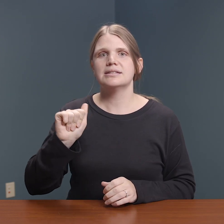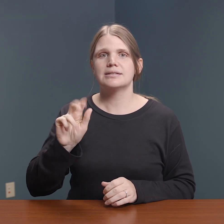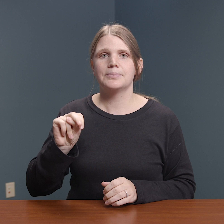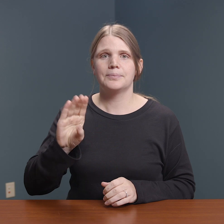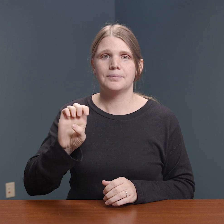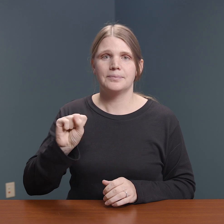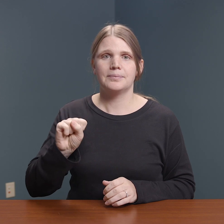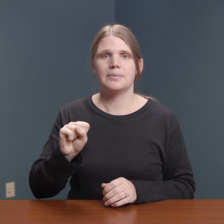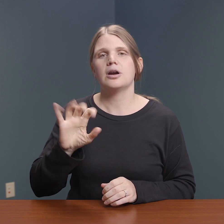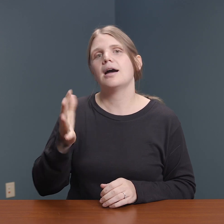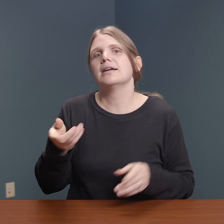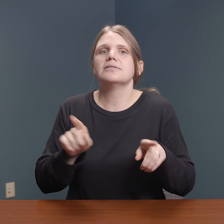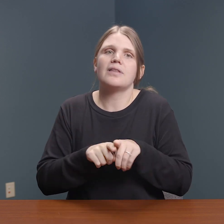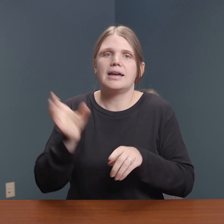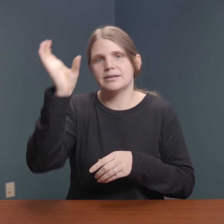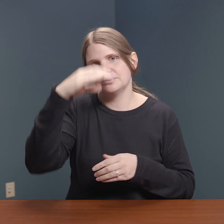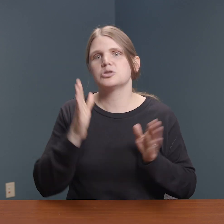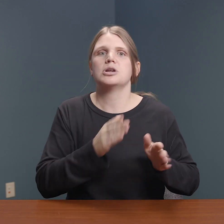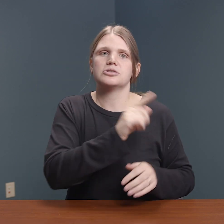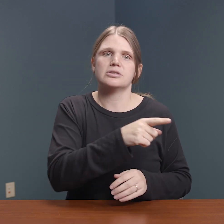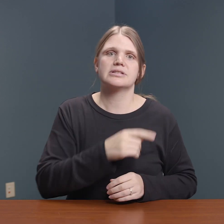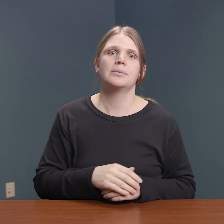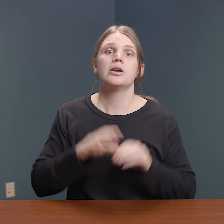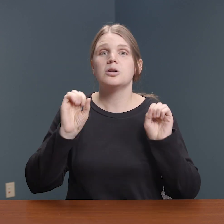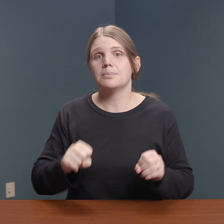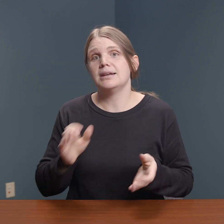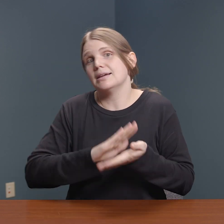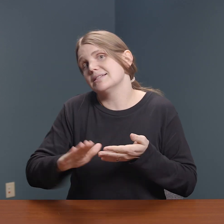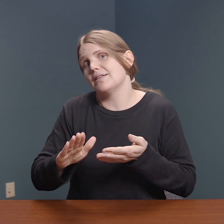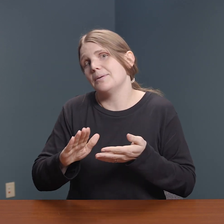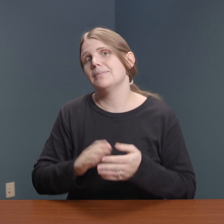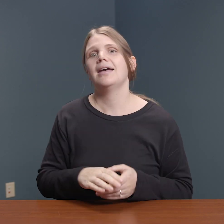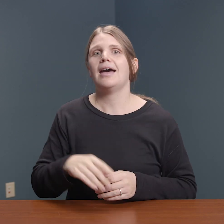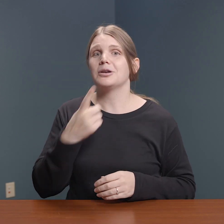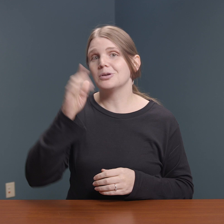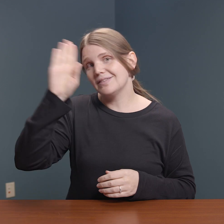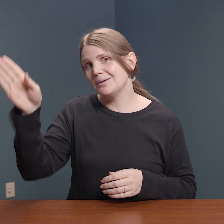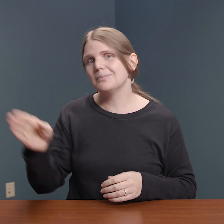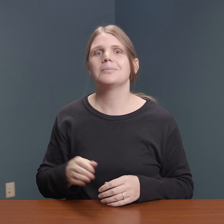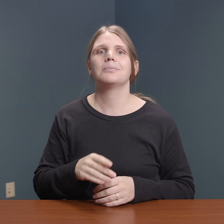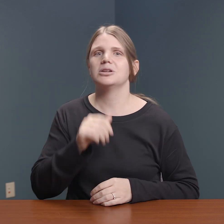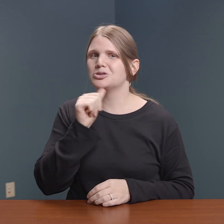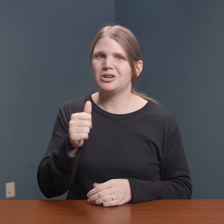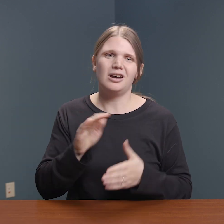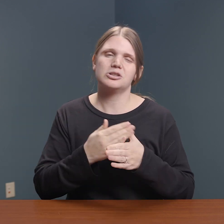Acquaintances are kind of like strangers. You can be nice to them and greet them, but you should not